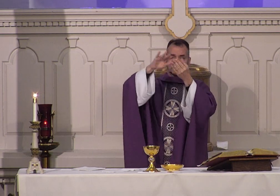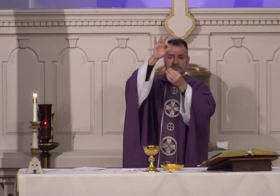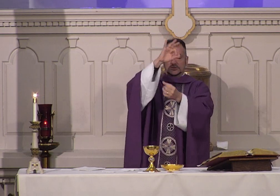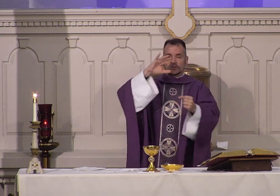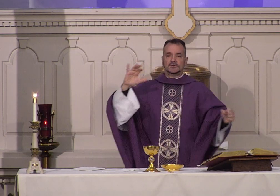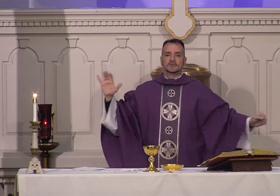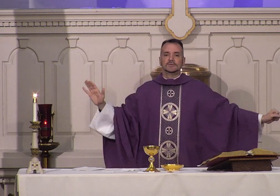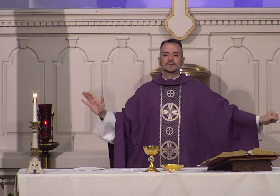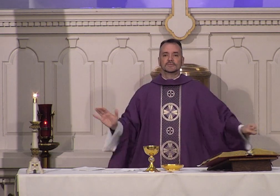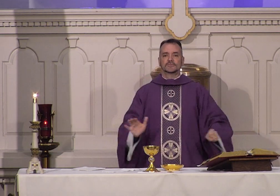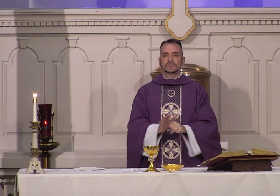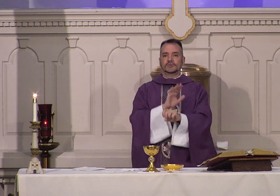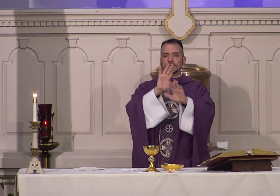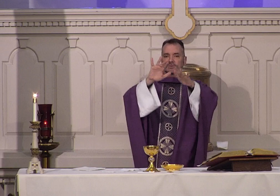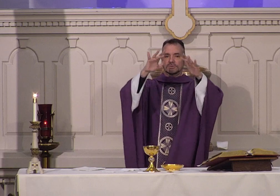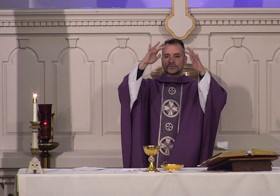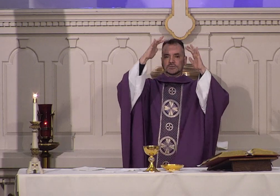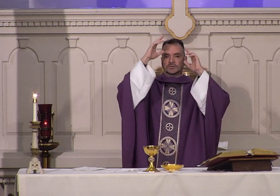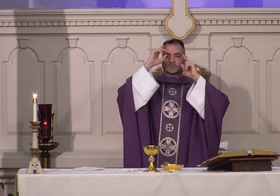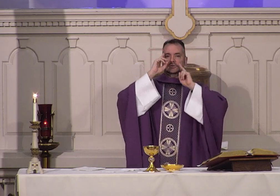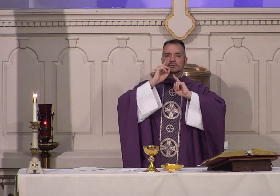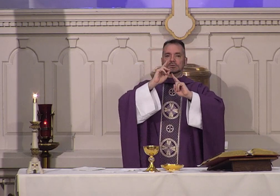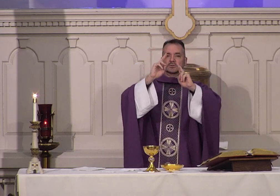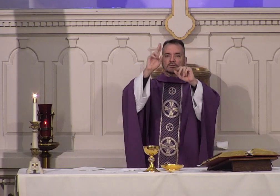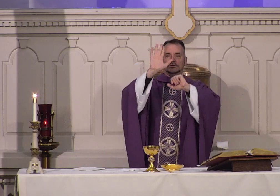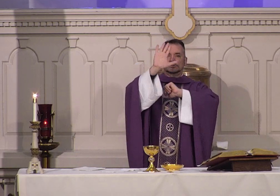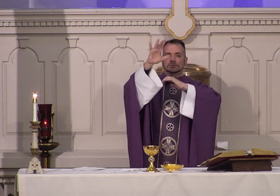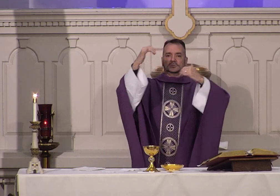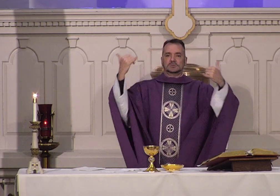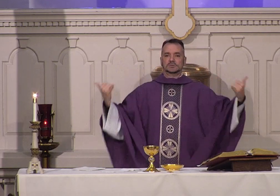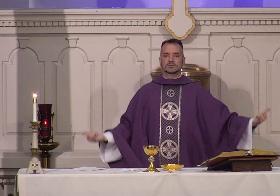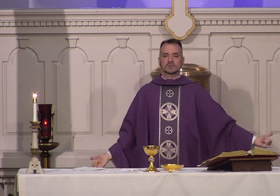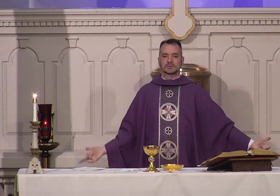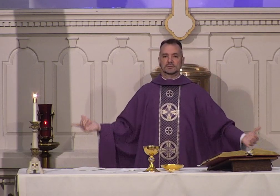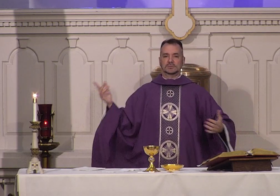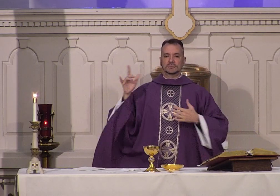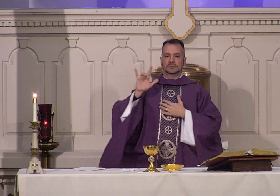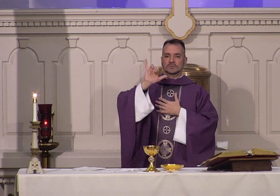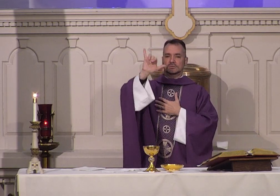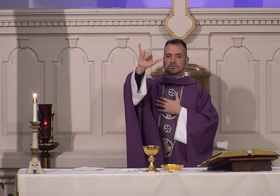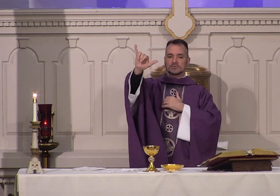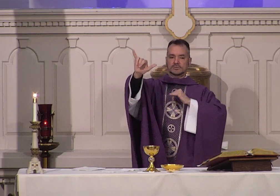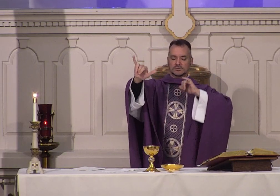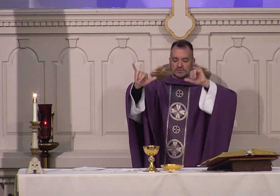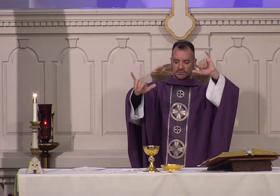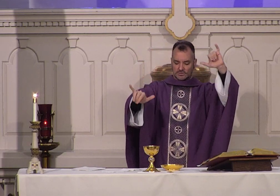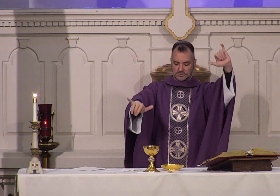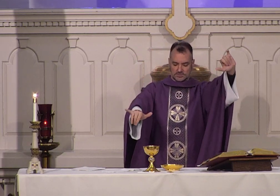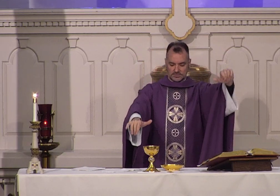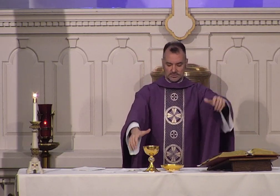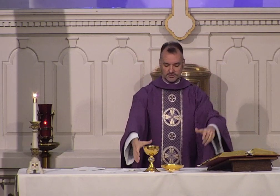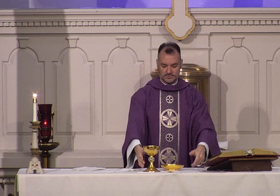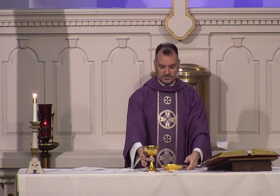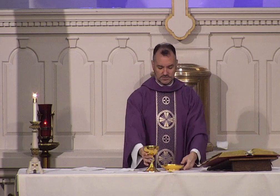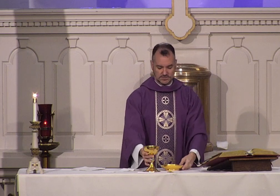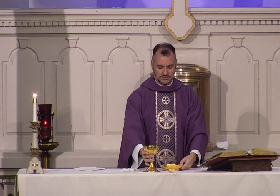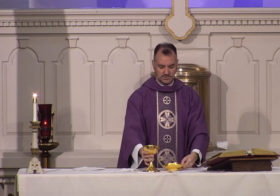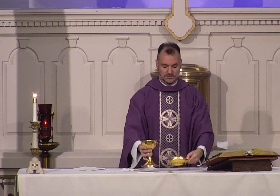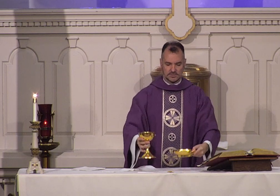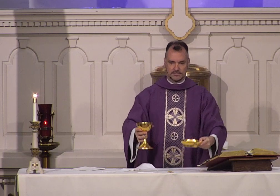Holy Spirit, all glory and honor is yours, forever and ever.